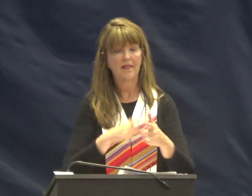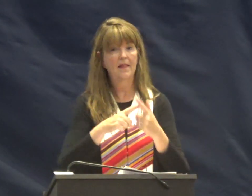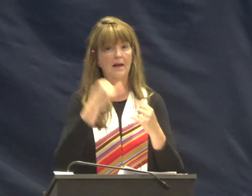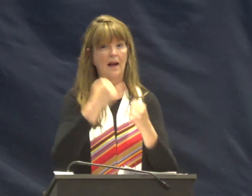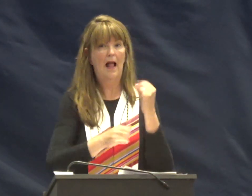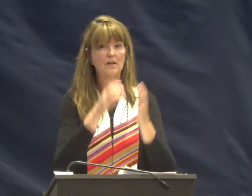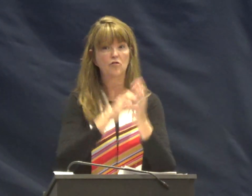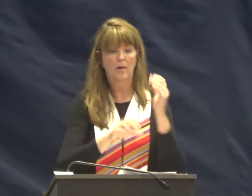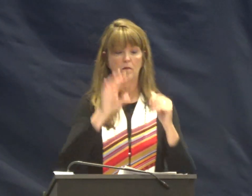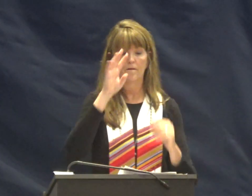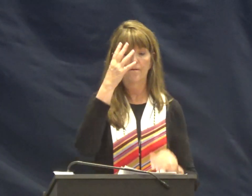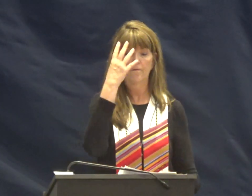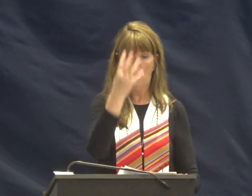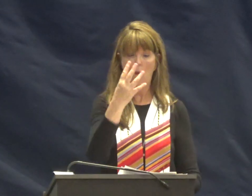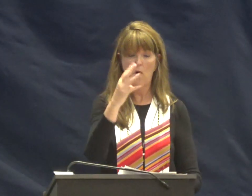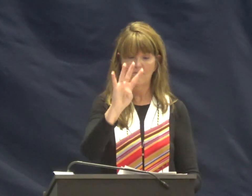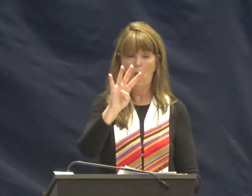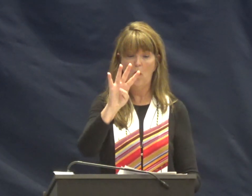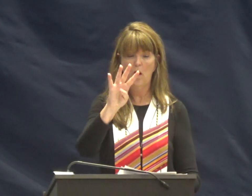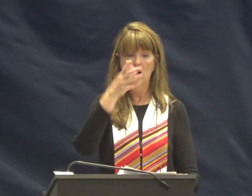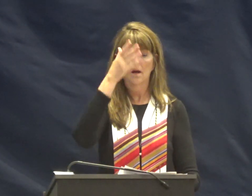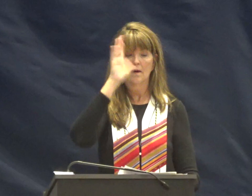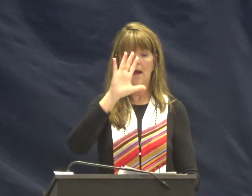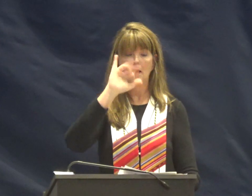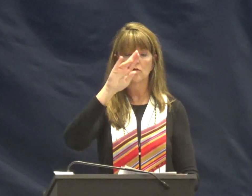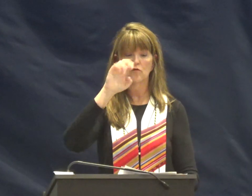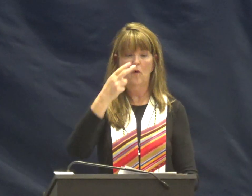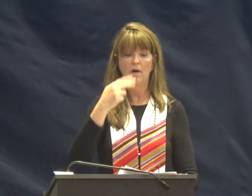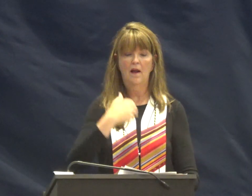they had perpetuated. Then in chapter 4,